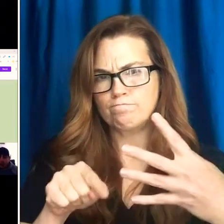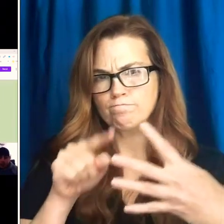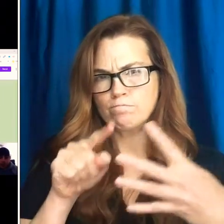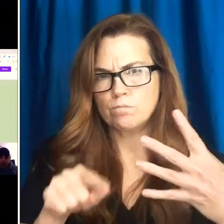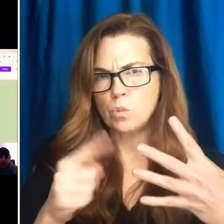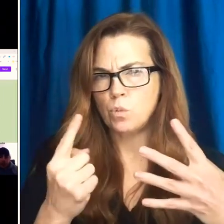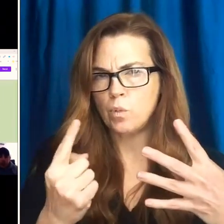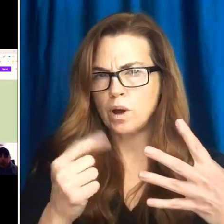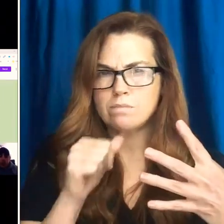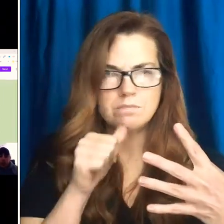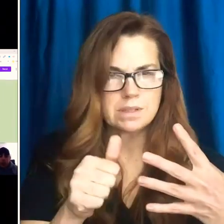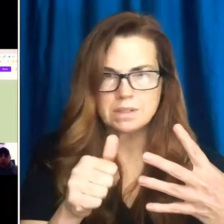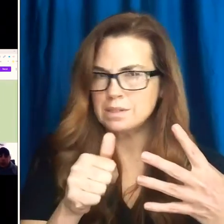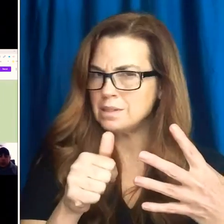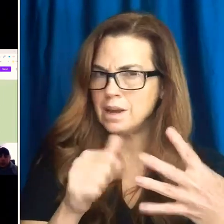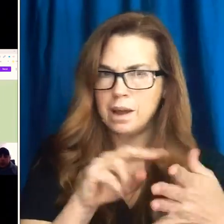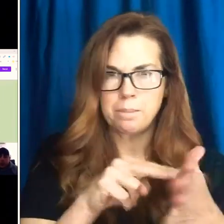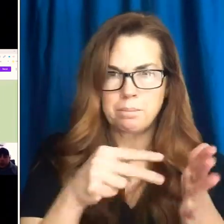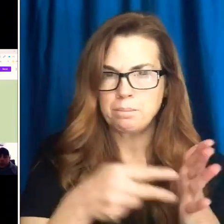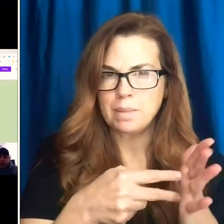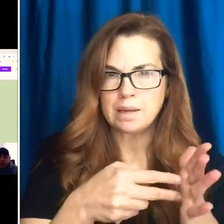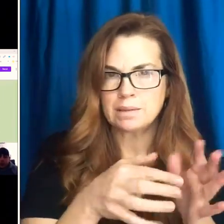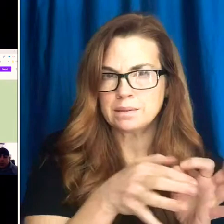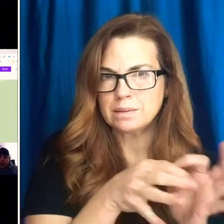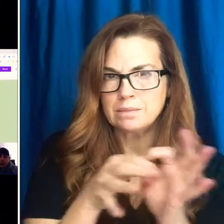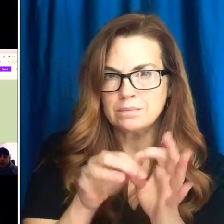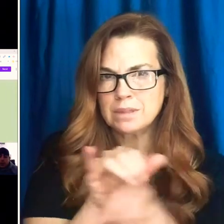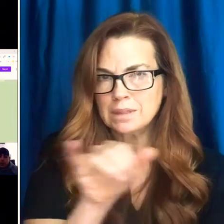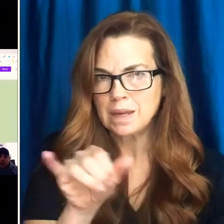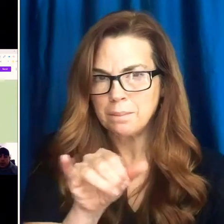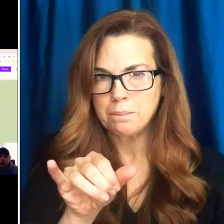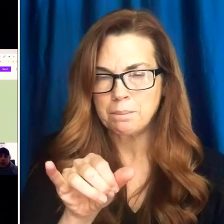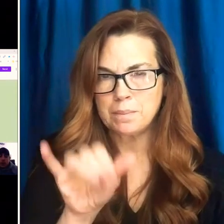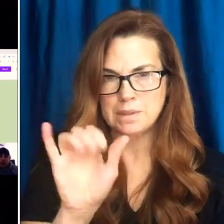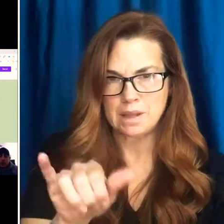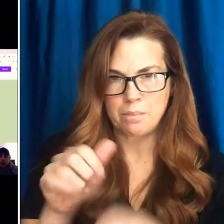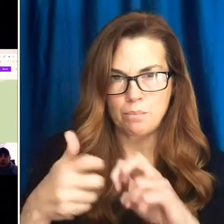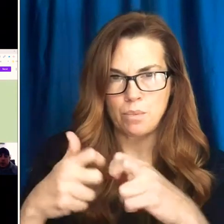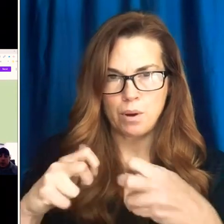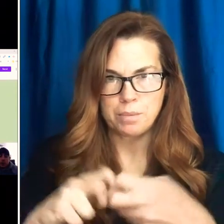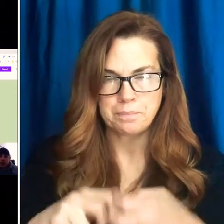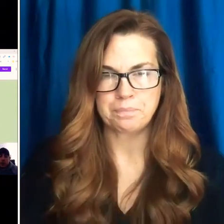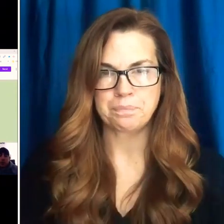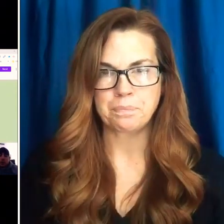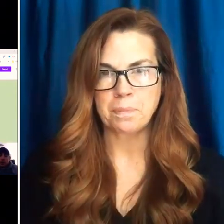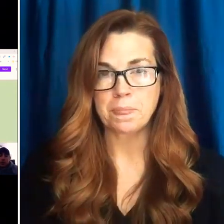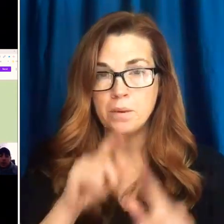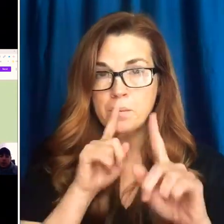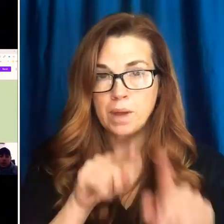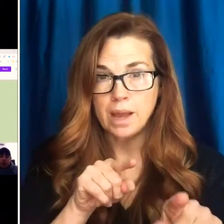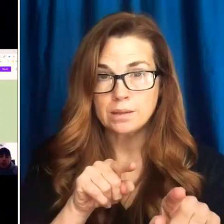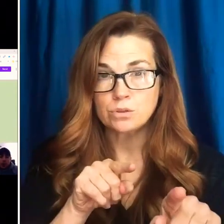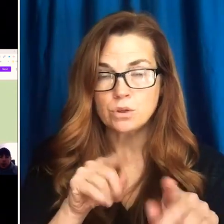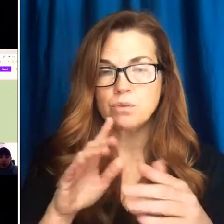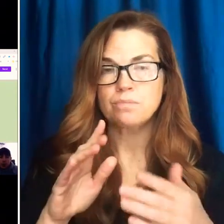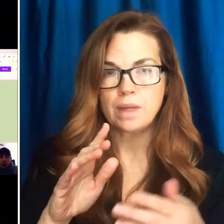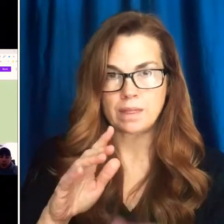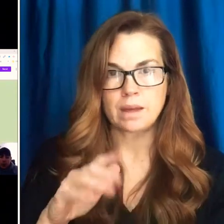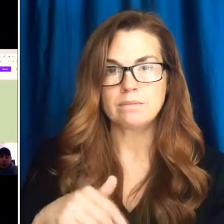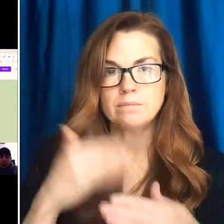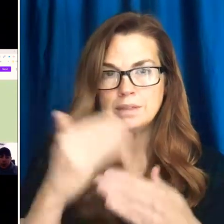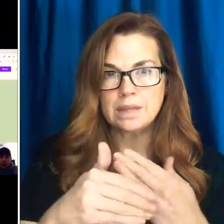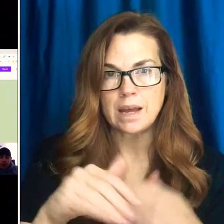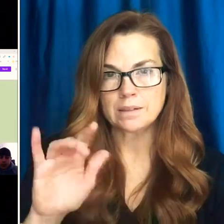above. Okay, so once you select your answer, click Next, it'll take you to problem number 3. Problem number 3 says,